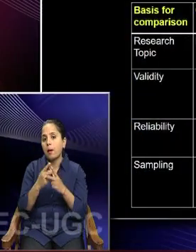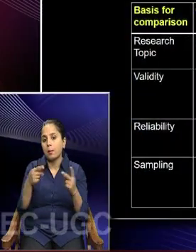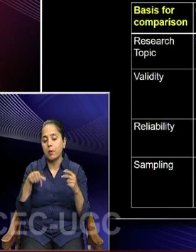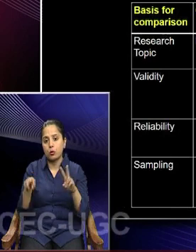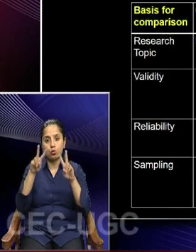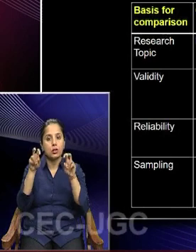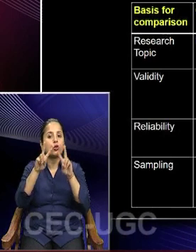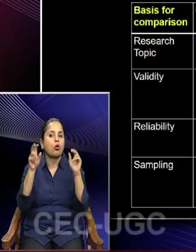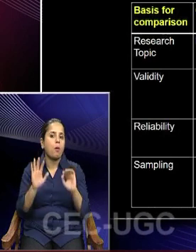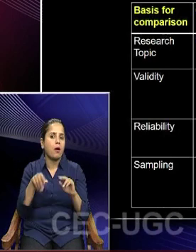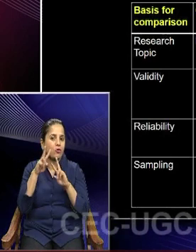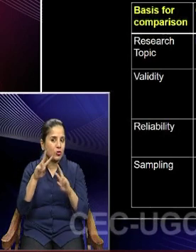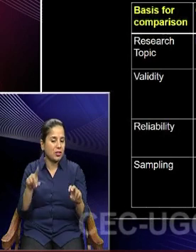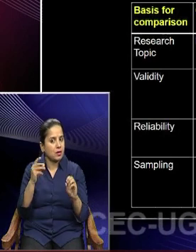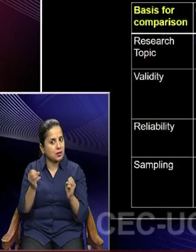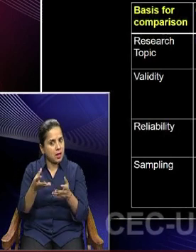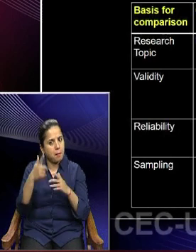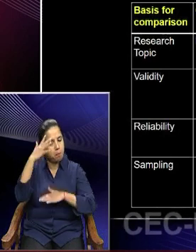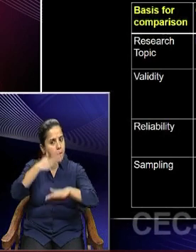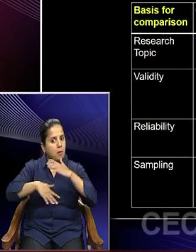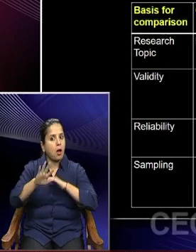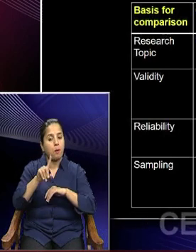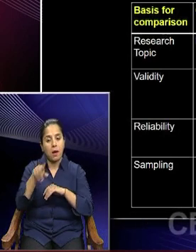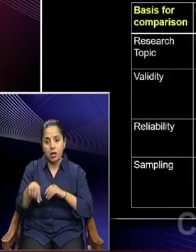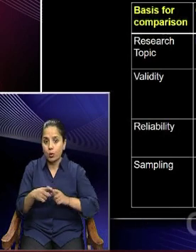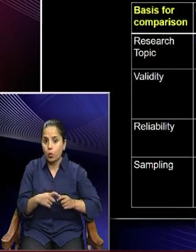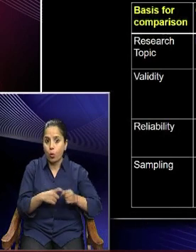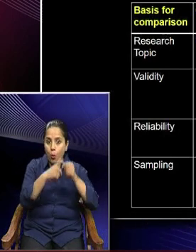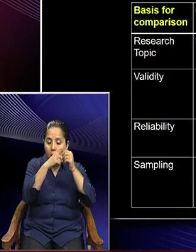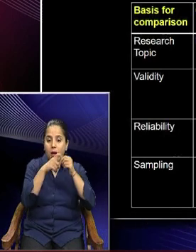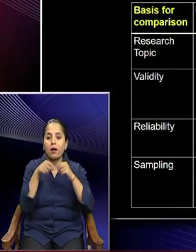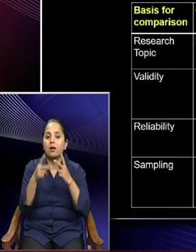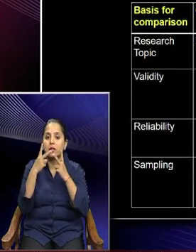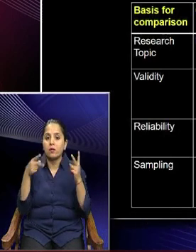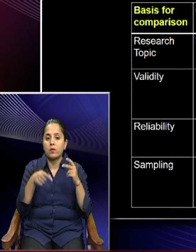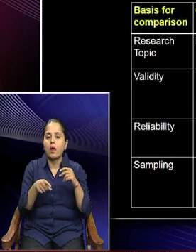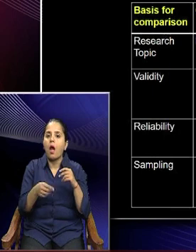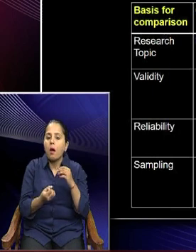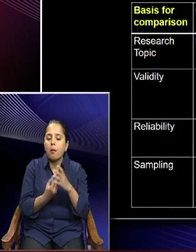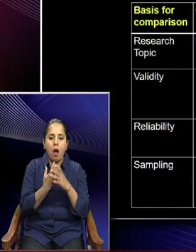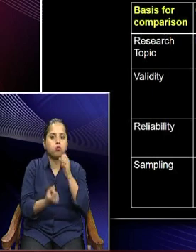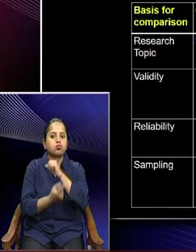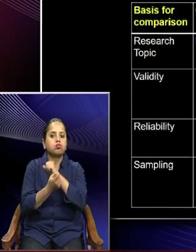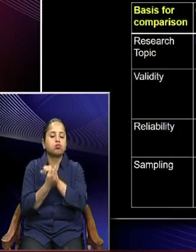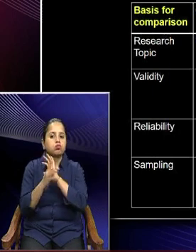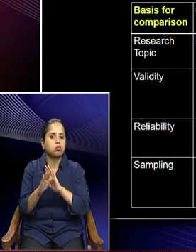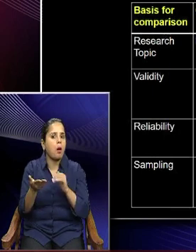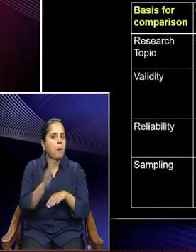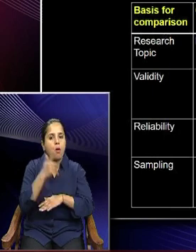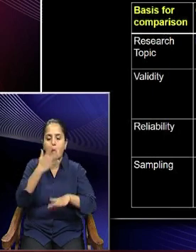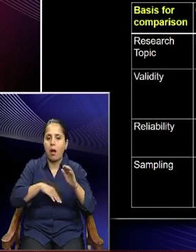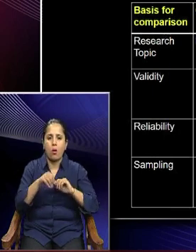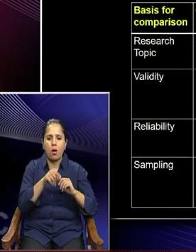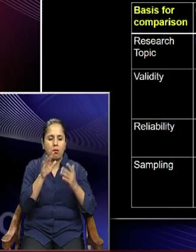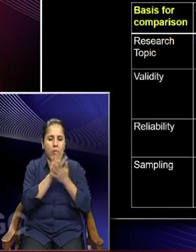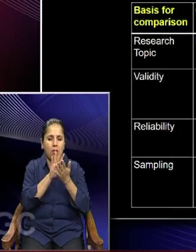research topic is there from the beginning, it is pre-planned, but in qualitative research, it is emergent. So, it is like very vague